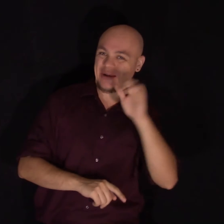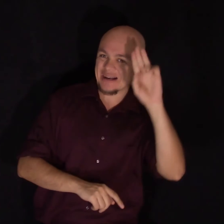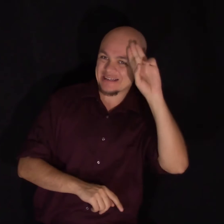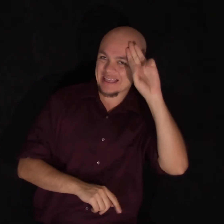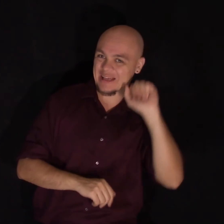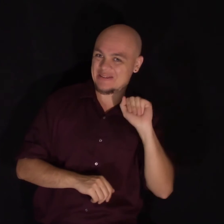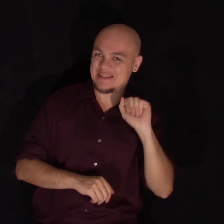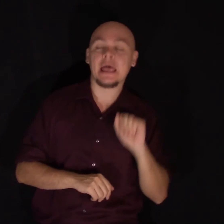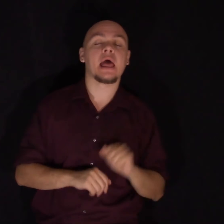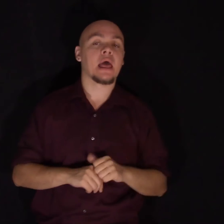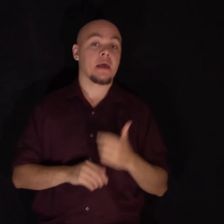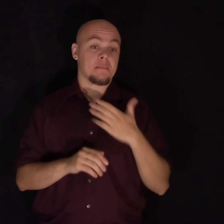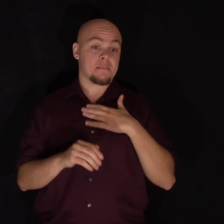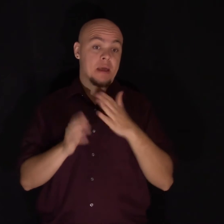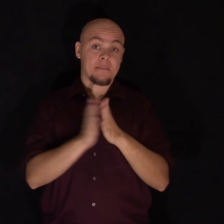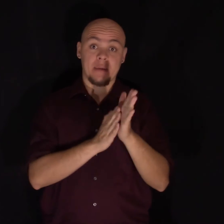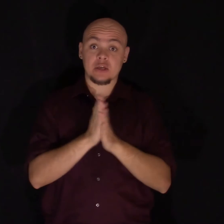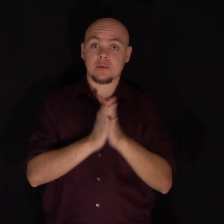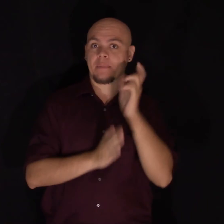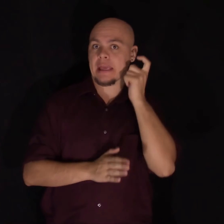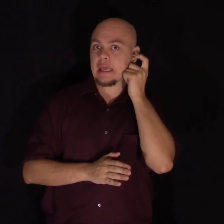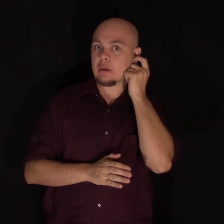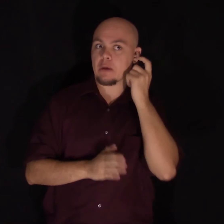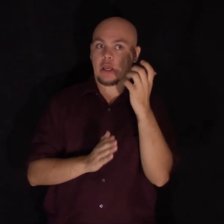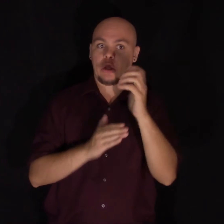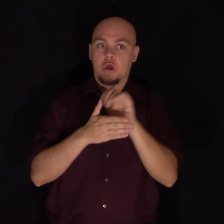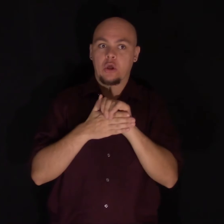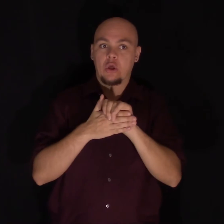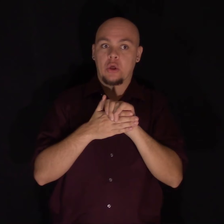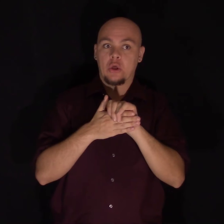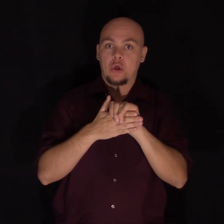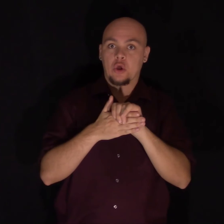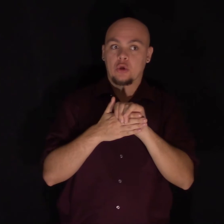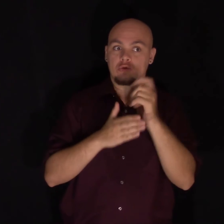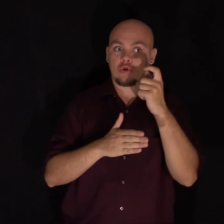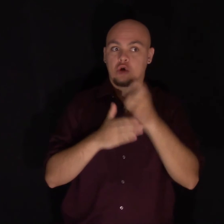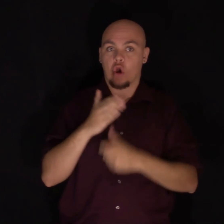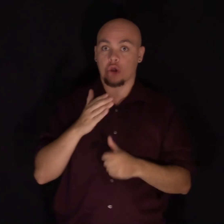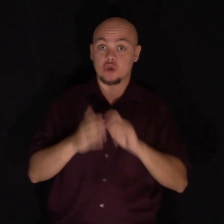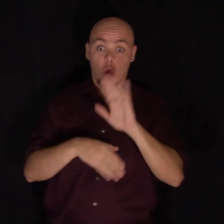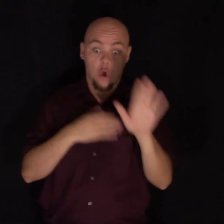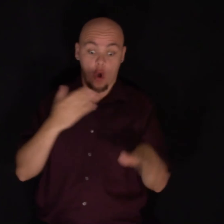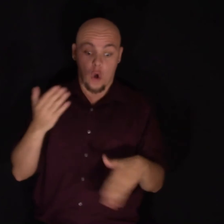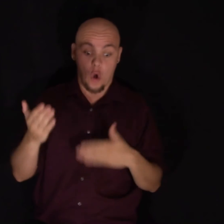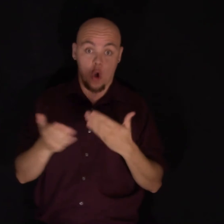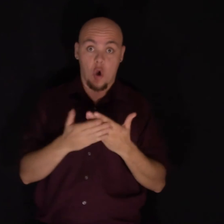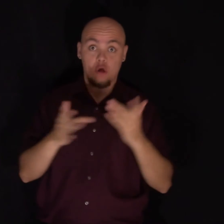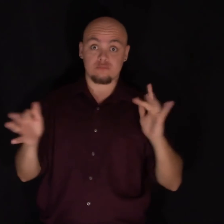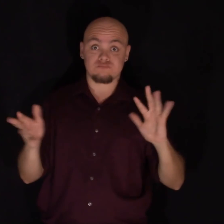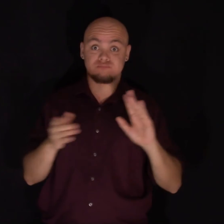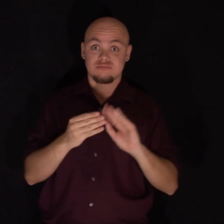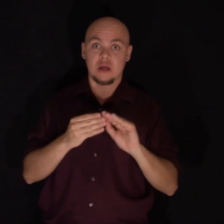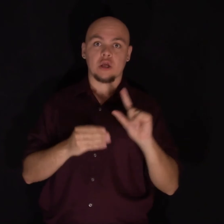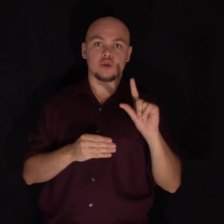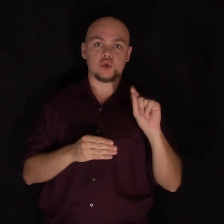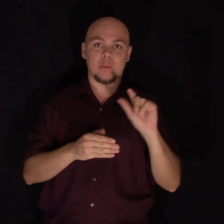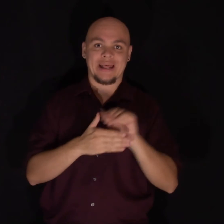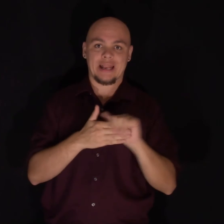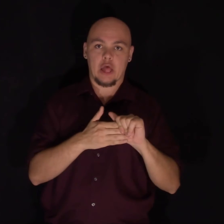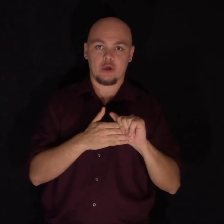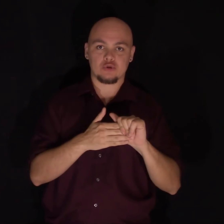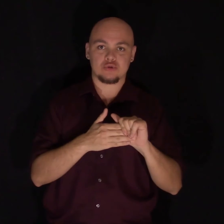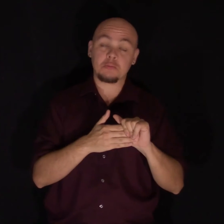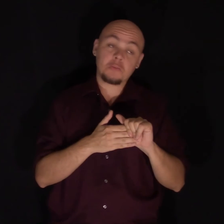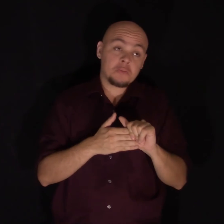I mean, honestly, my earrings cost $20, combined, all of them. And yet I was like, I think I can sling